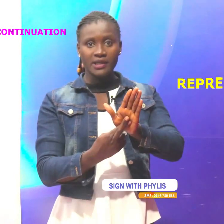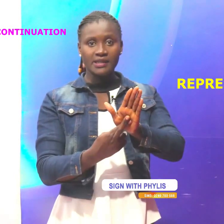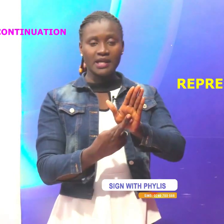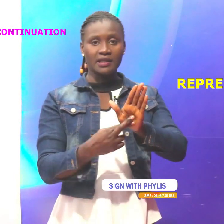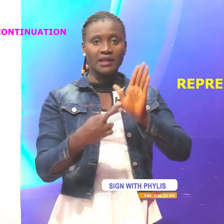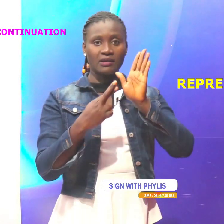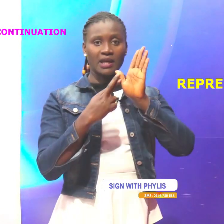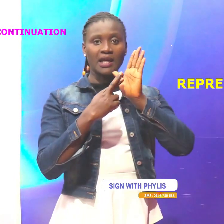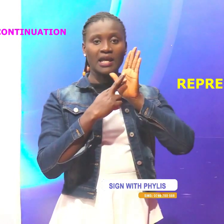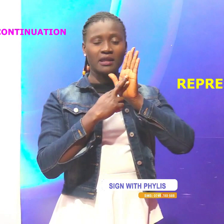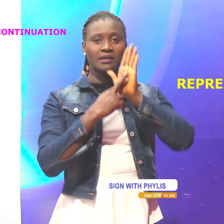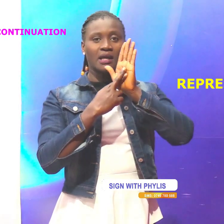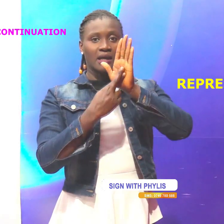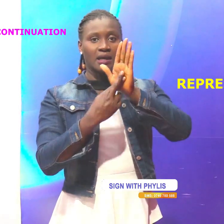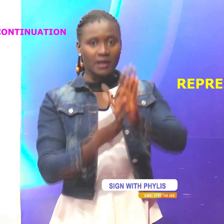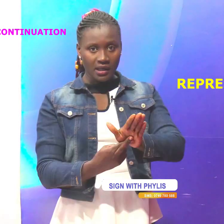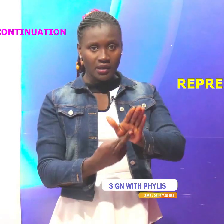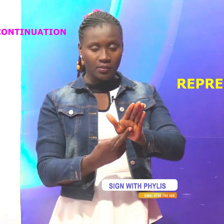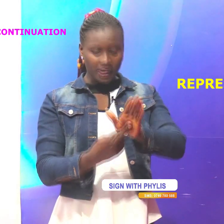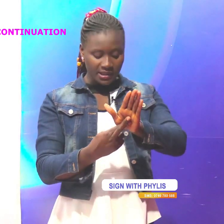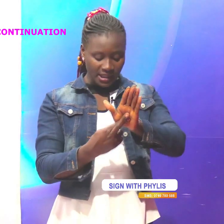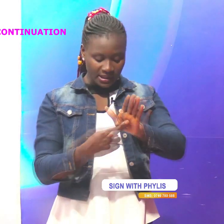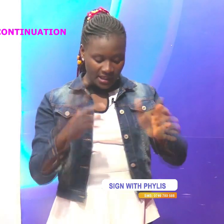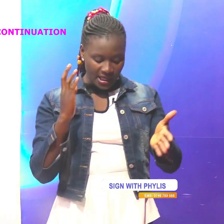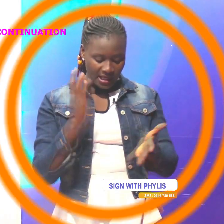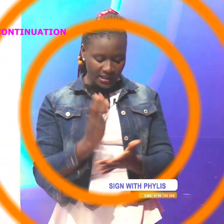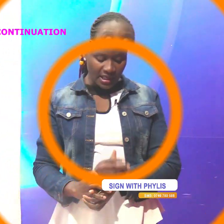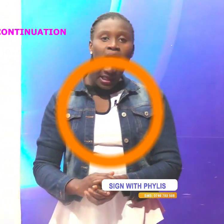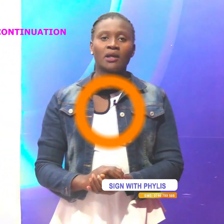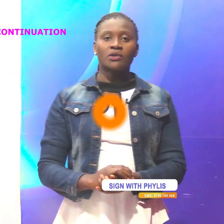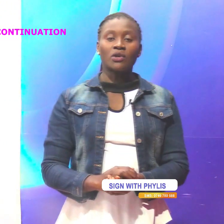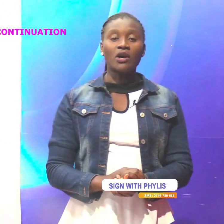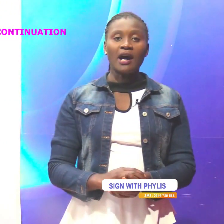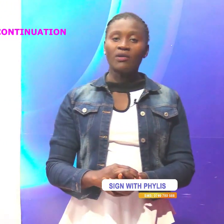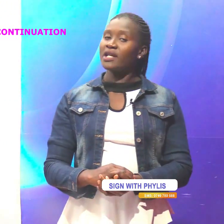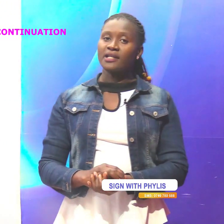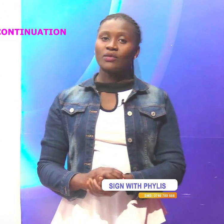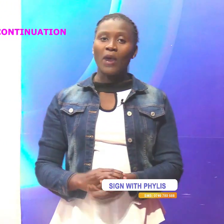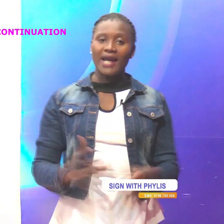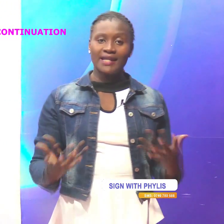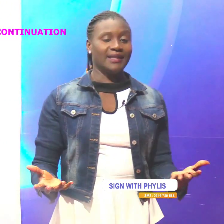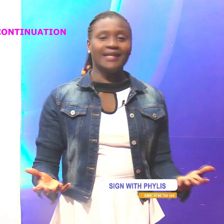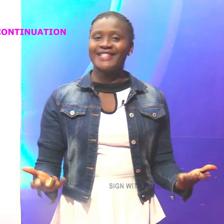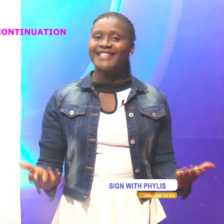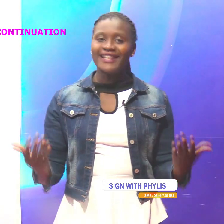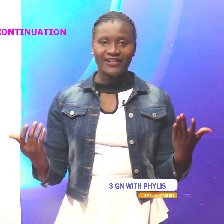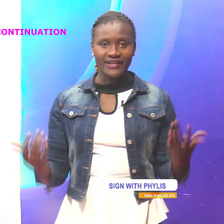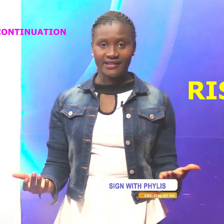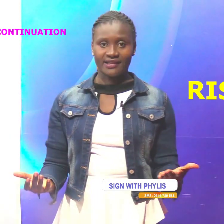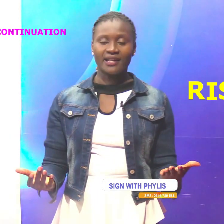Represent. Okay, like this. Represent. And then, so our next word is risk. How